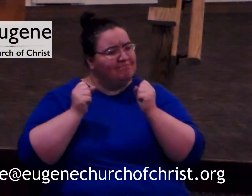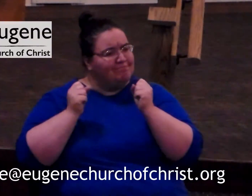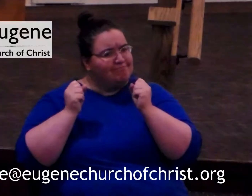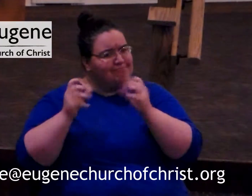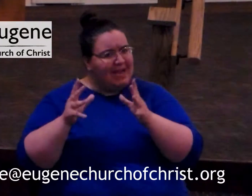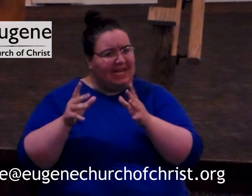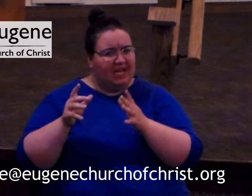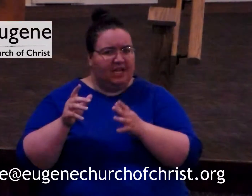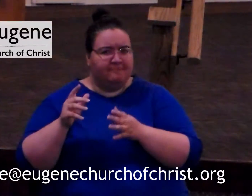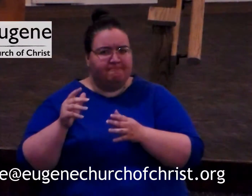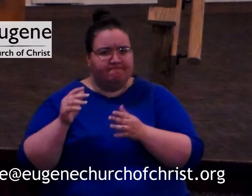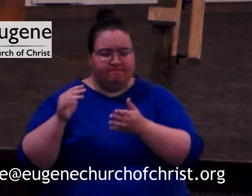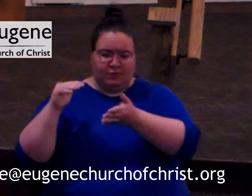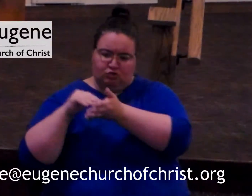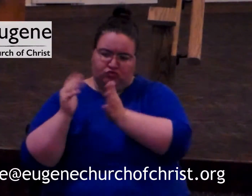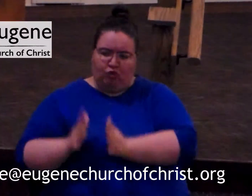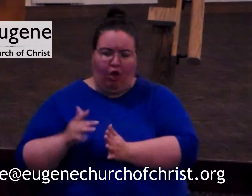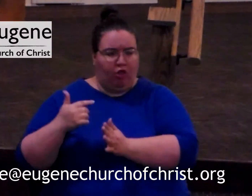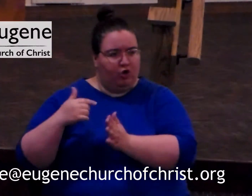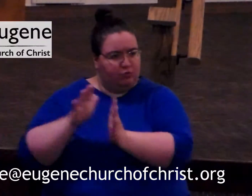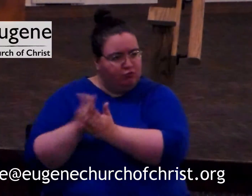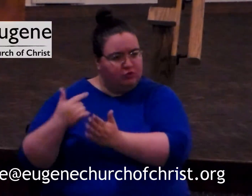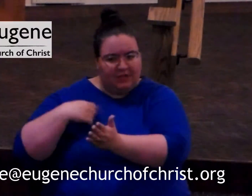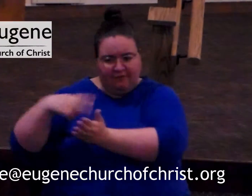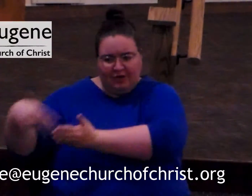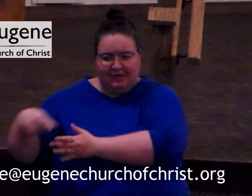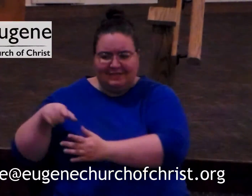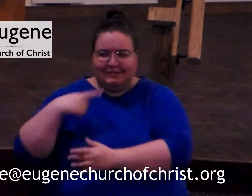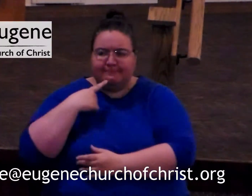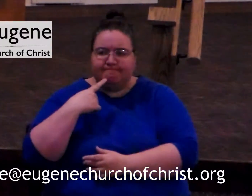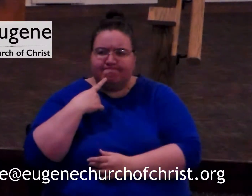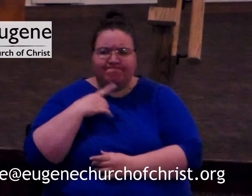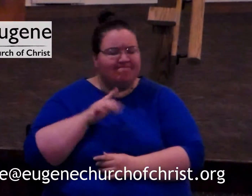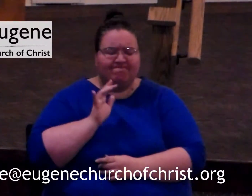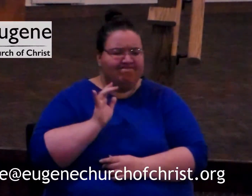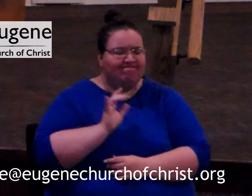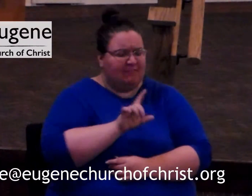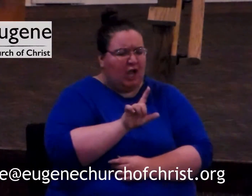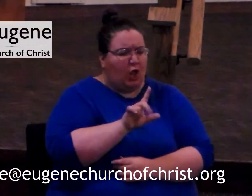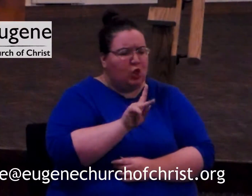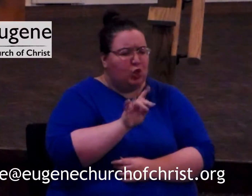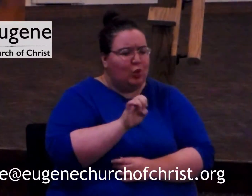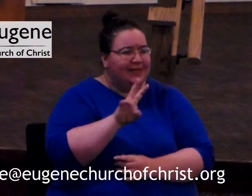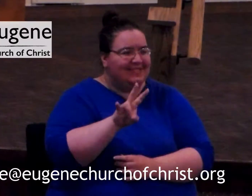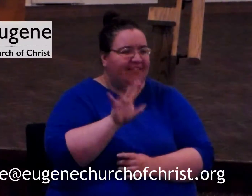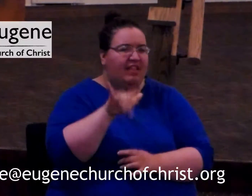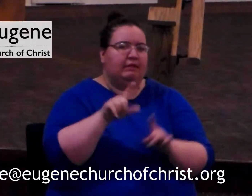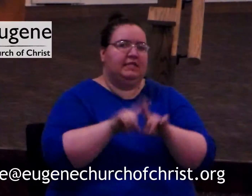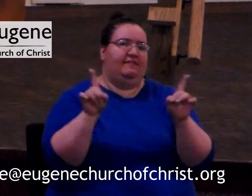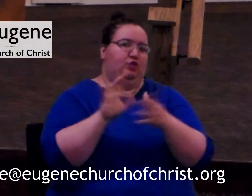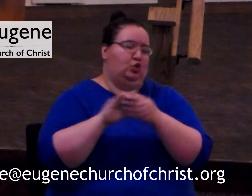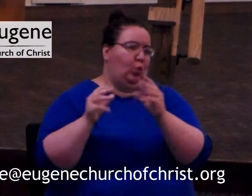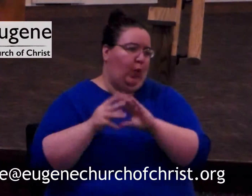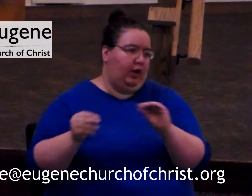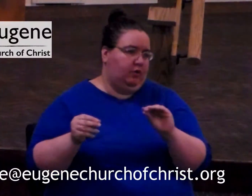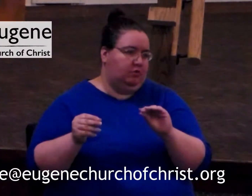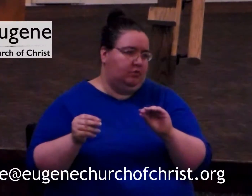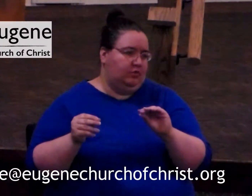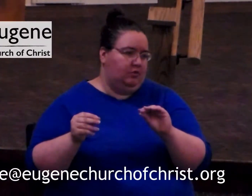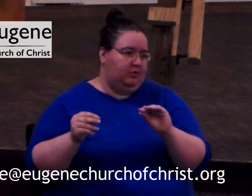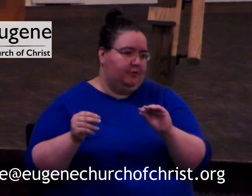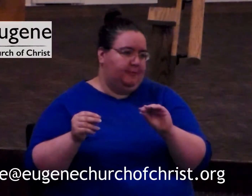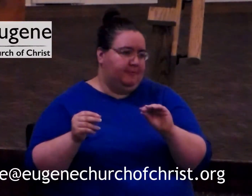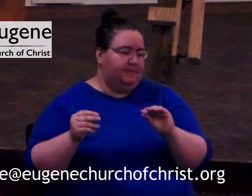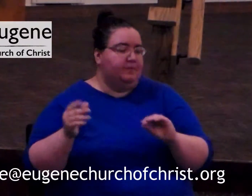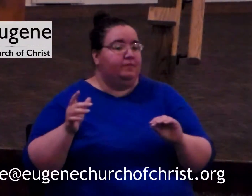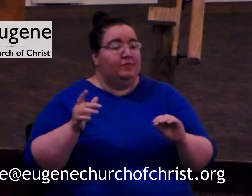mainly because it's at a different point in the sequence of the text. When you look in Matthew and in Mark and in John, you will find this happening right before the triumphal